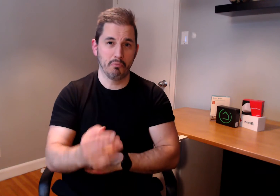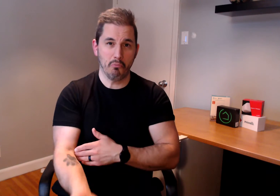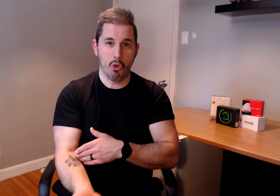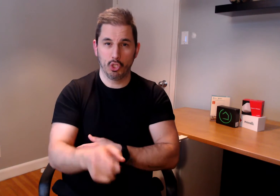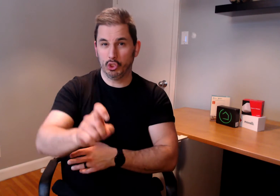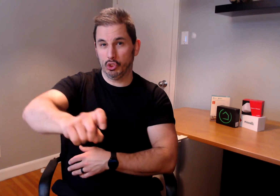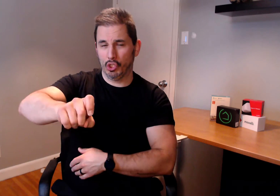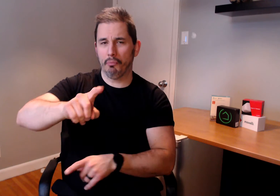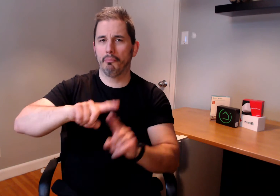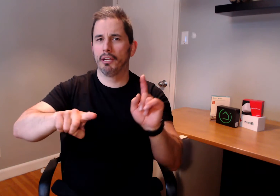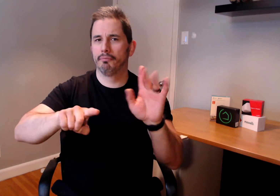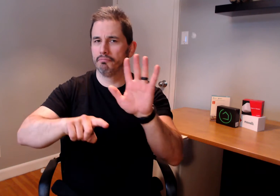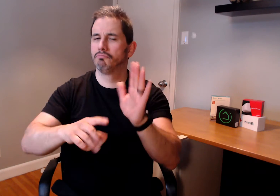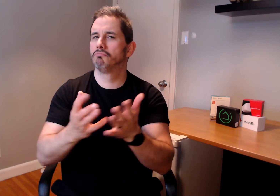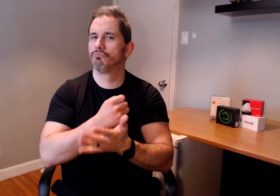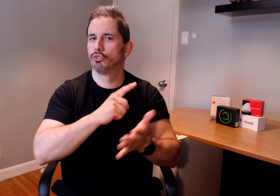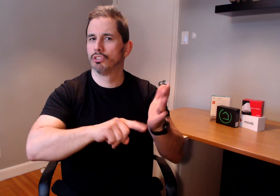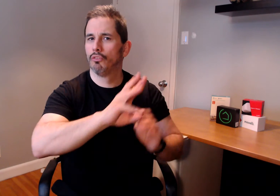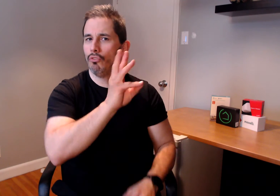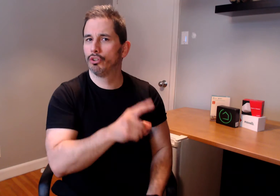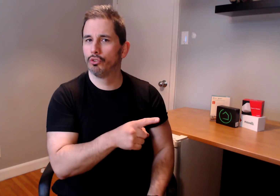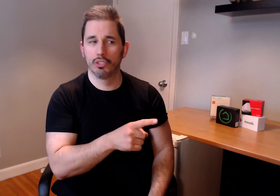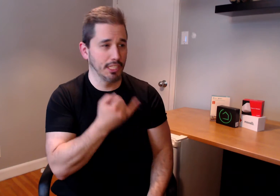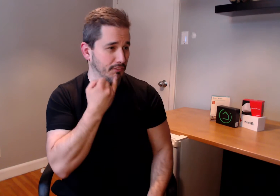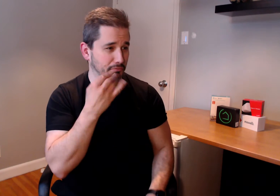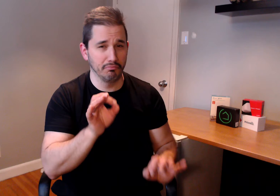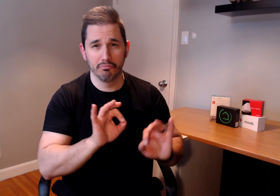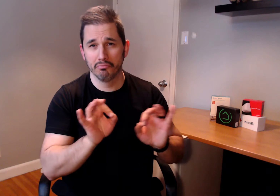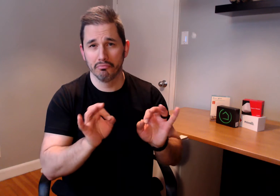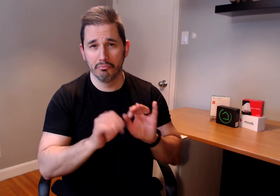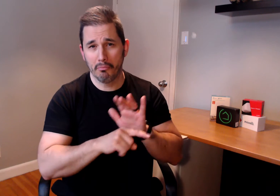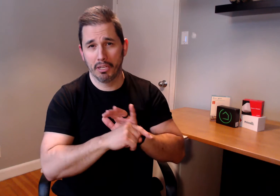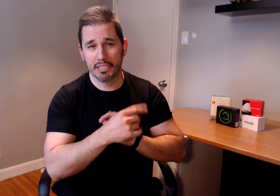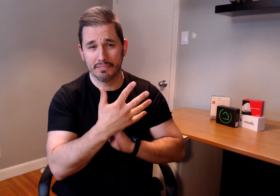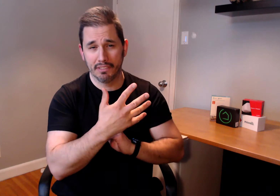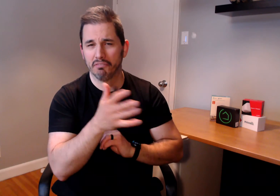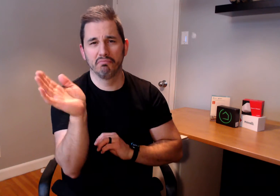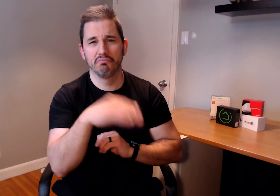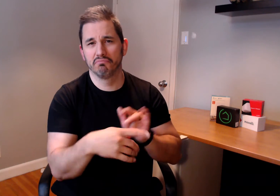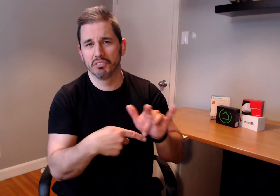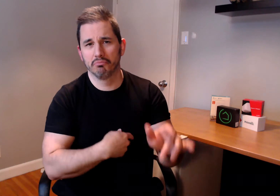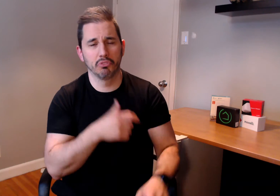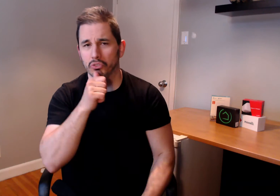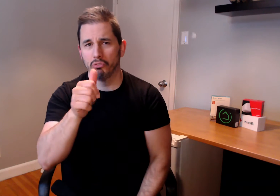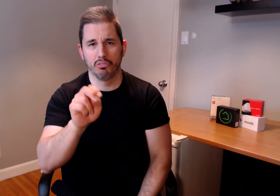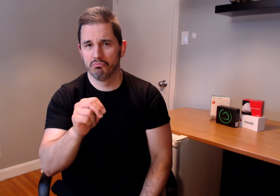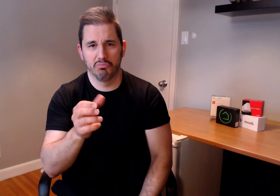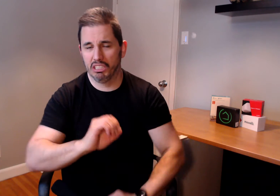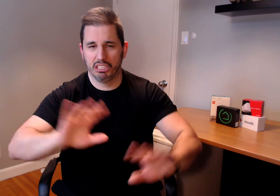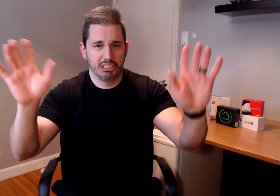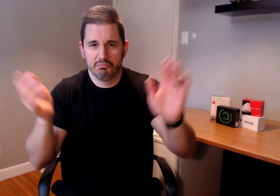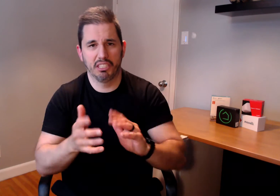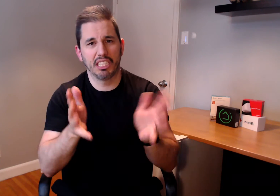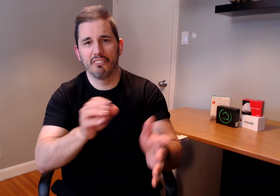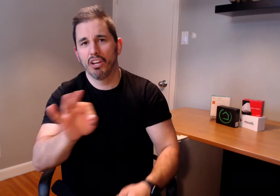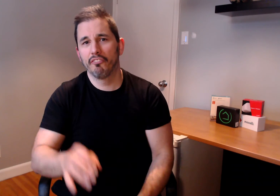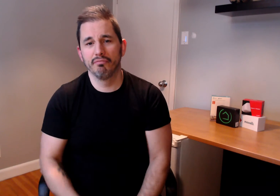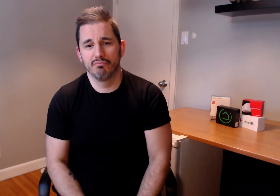that maybe if it's programmed to turn on early in the morning, it would first check the weather before it does so. So maybe if it's something like minus 5, not